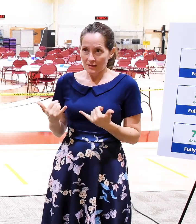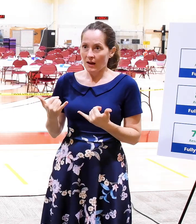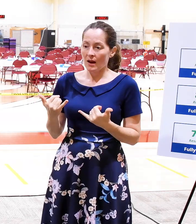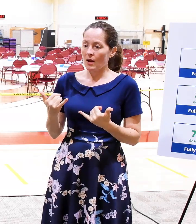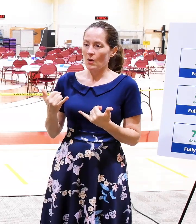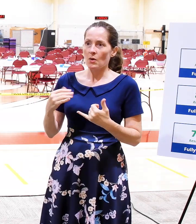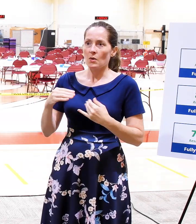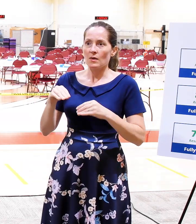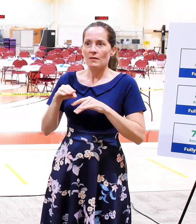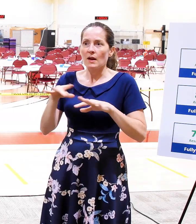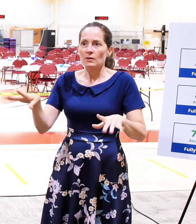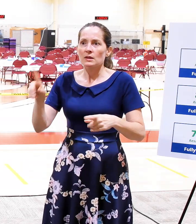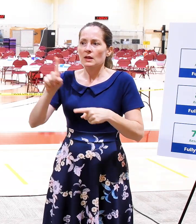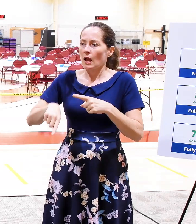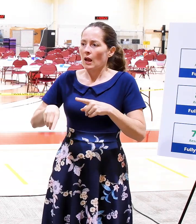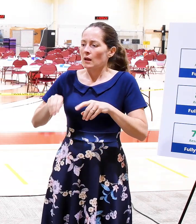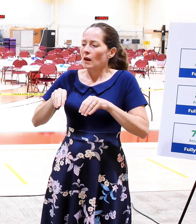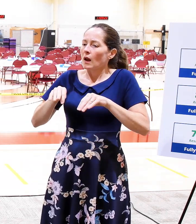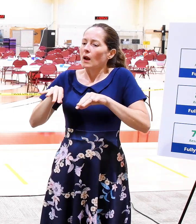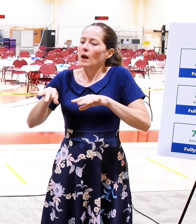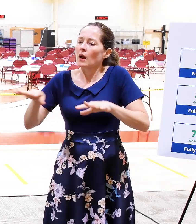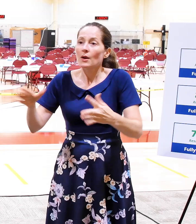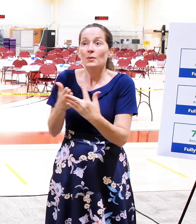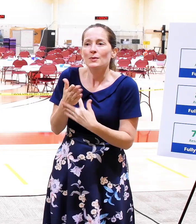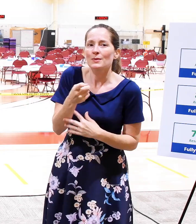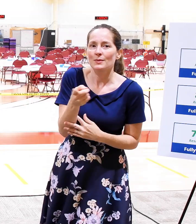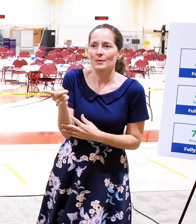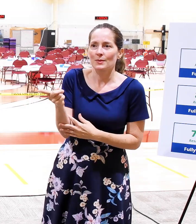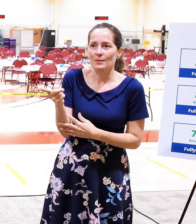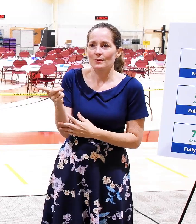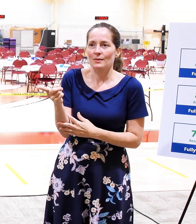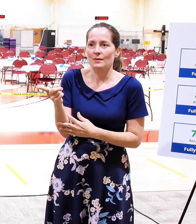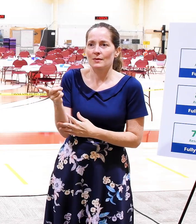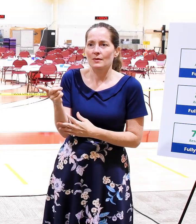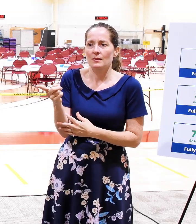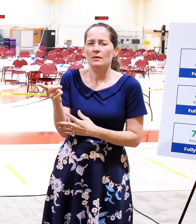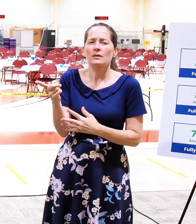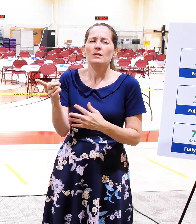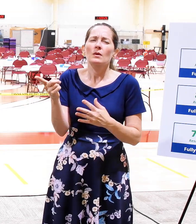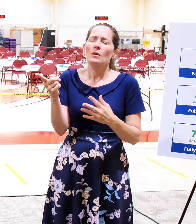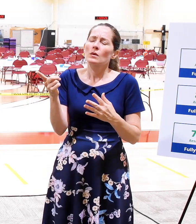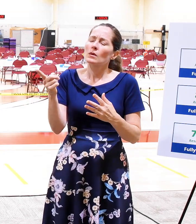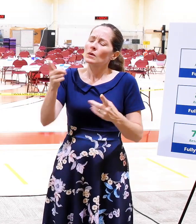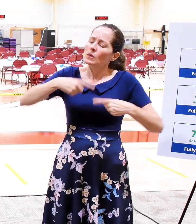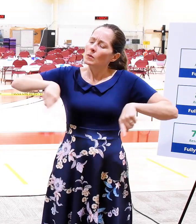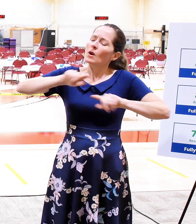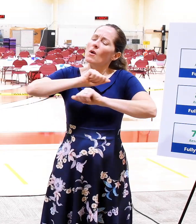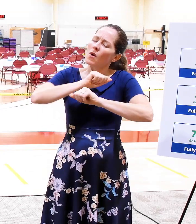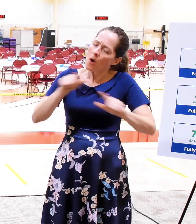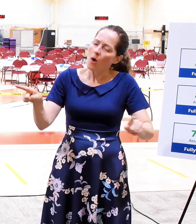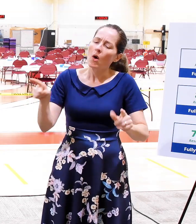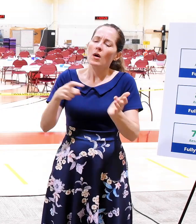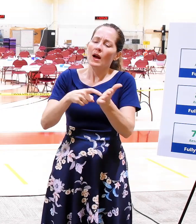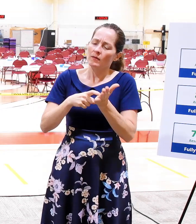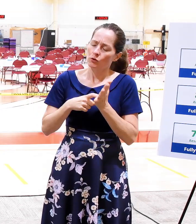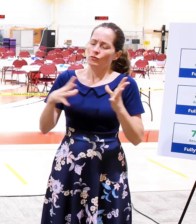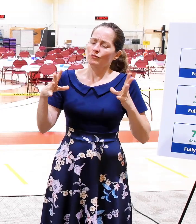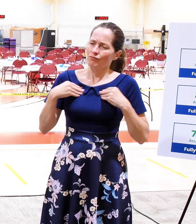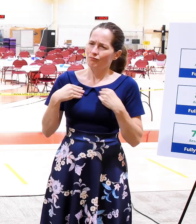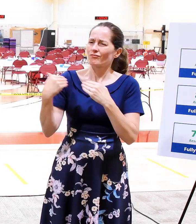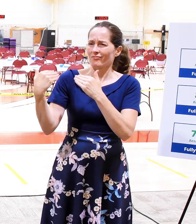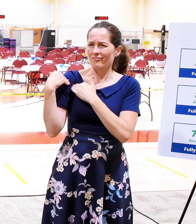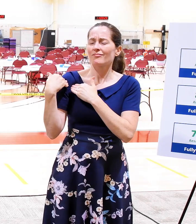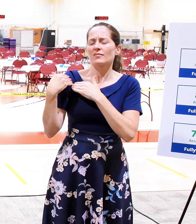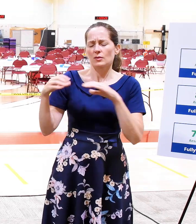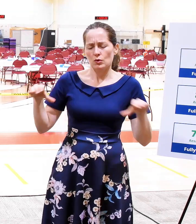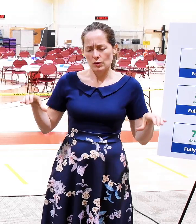virus. And as I mentioned before, everyone needs to act. Please take a moment today Reach